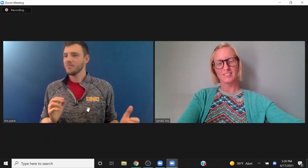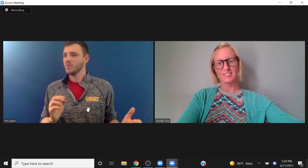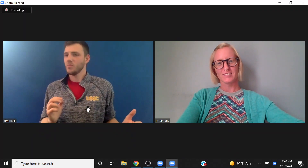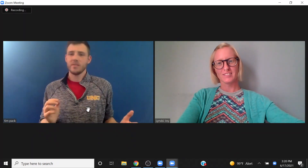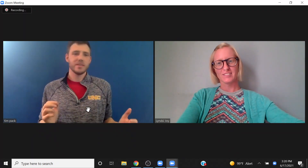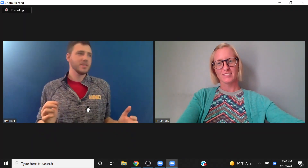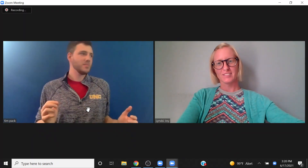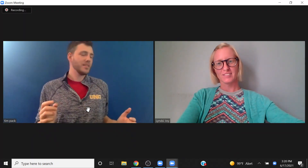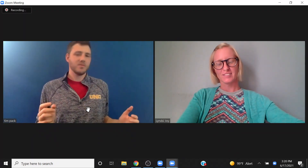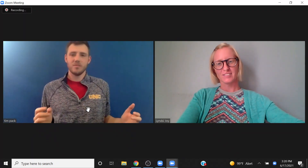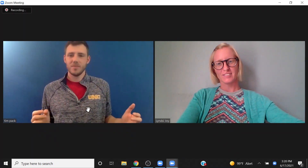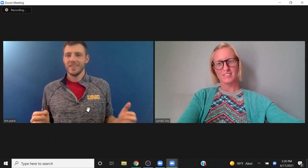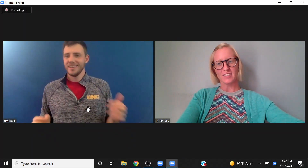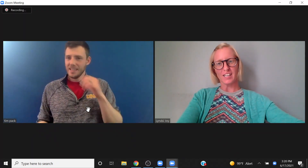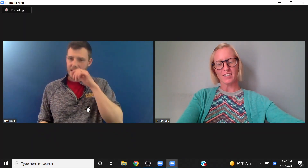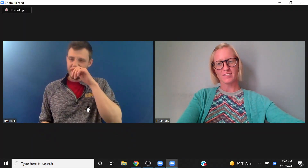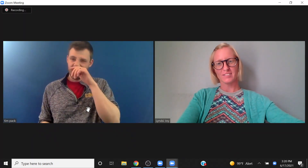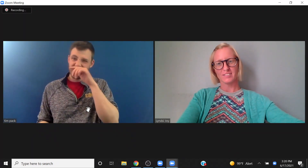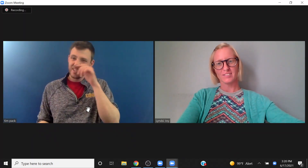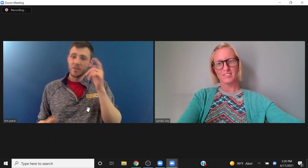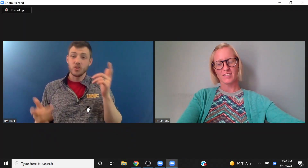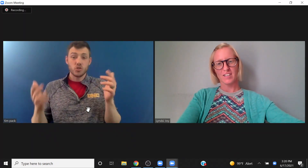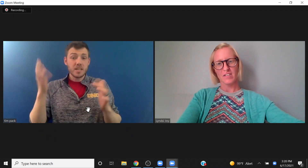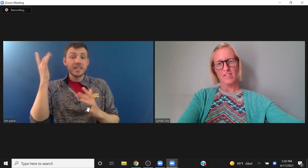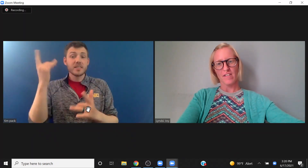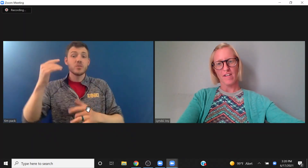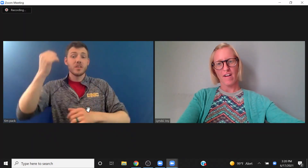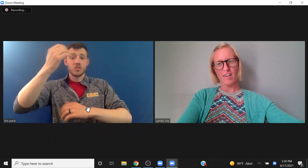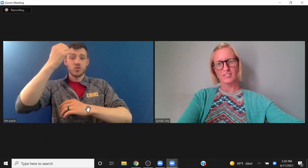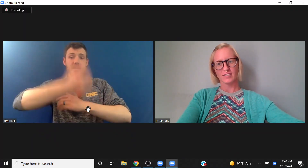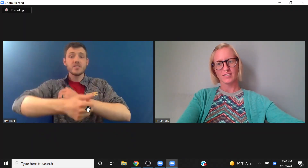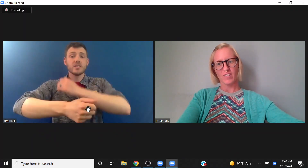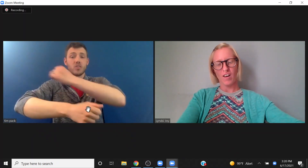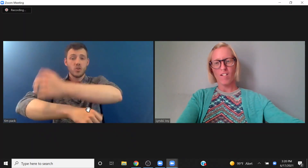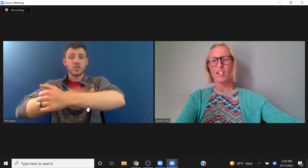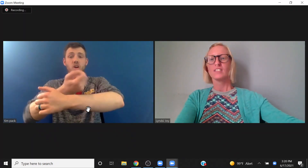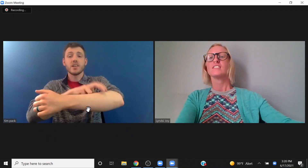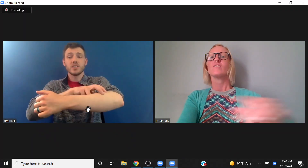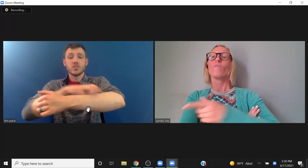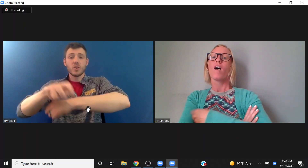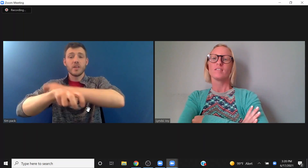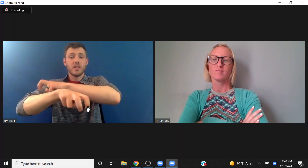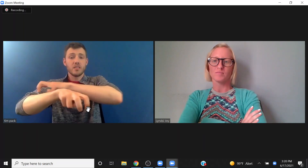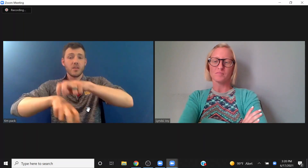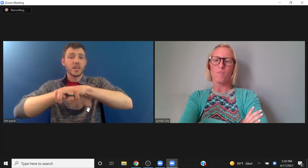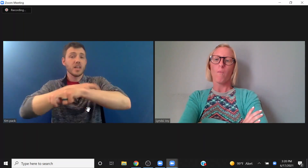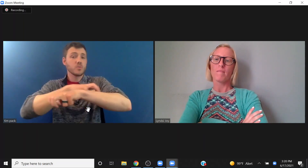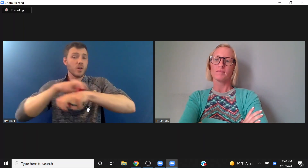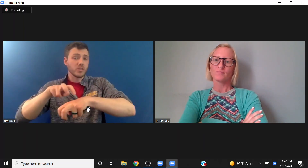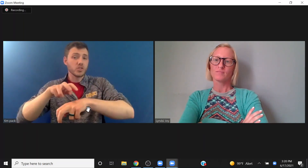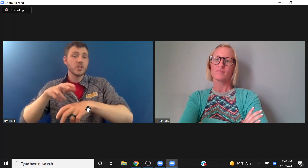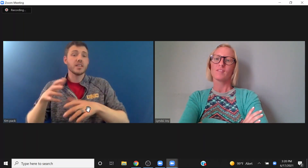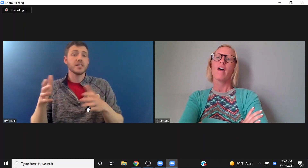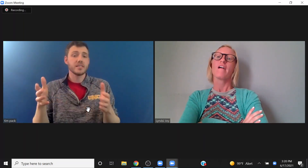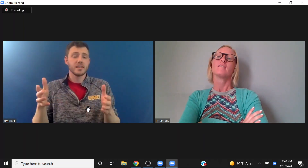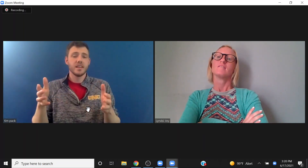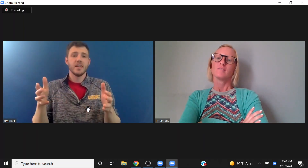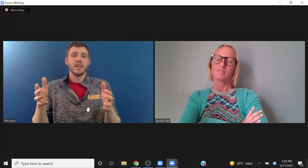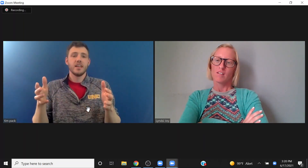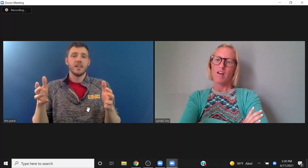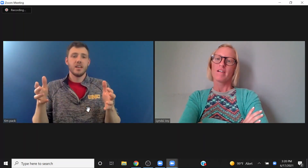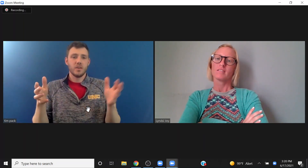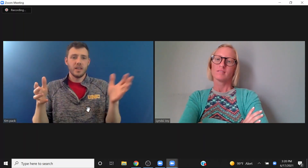on the platform? Where is the platform? Yeah. And then the trees. I knew that the trees had crisscrossed, and so that the kids were on the